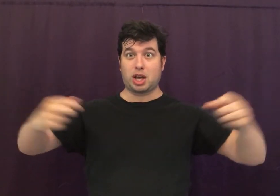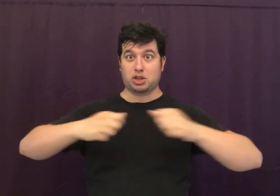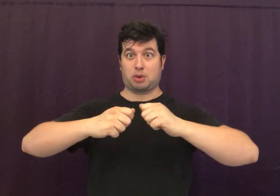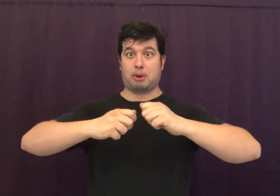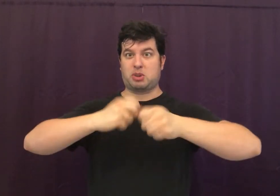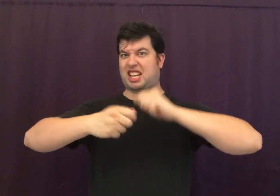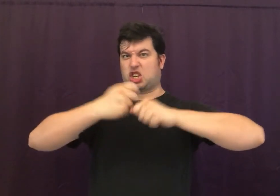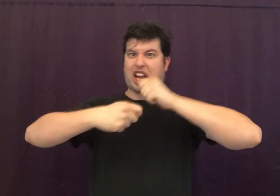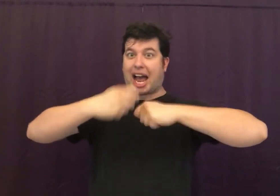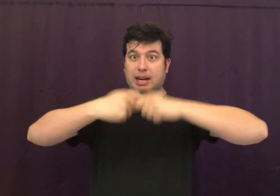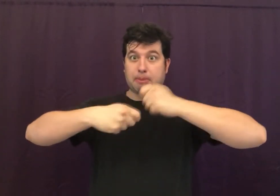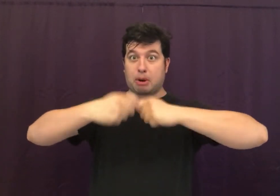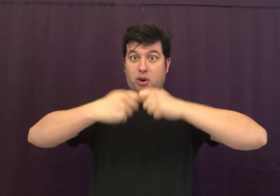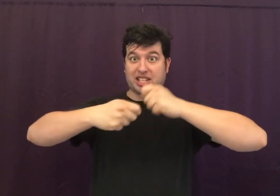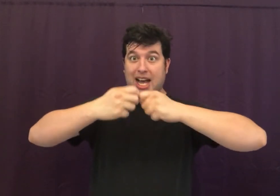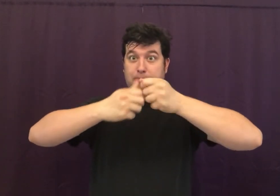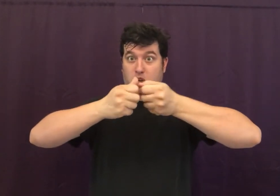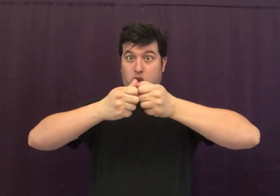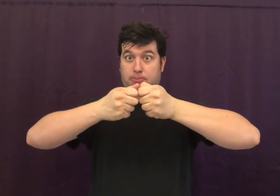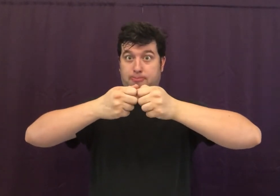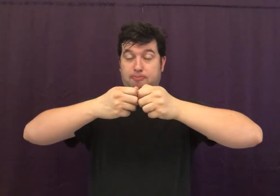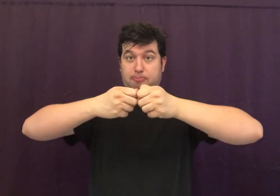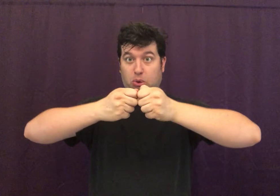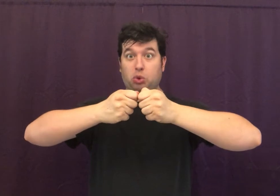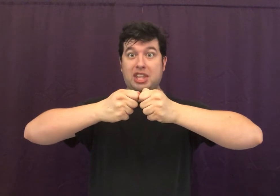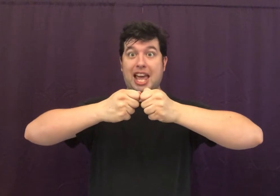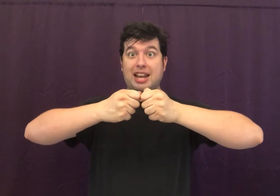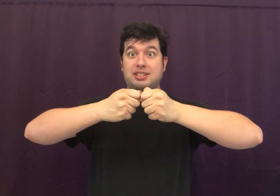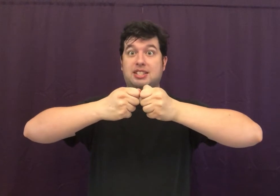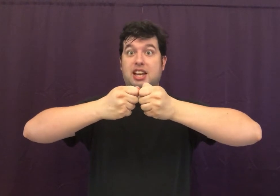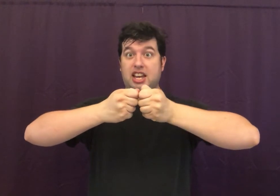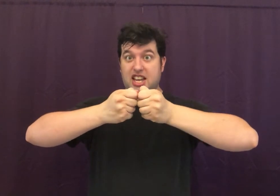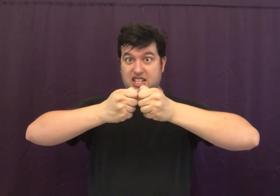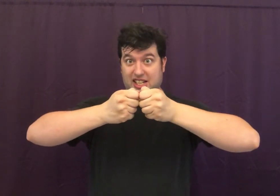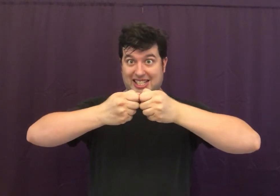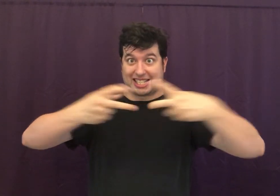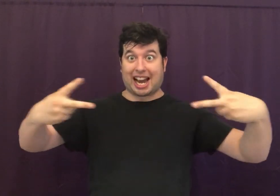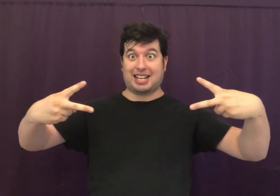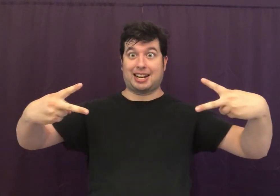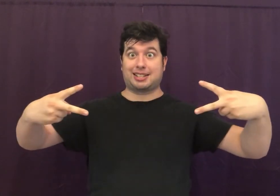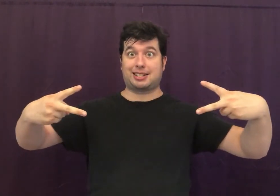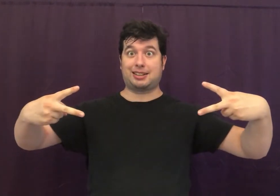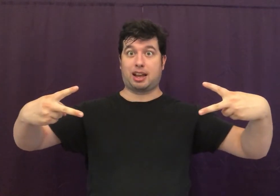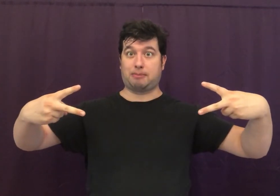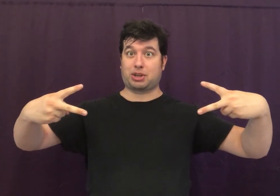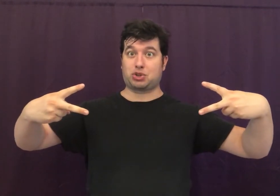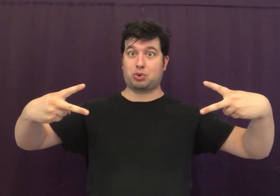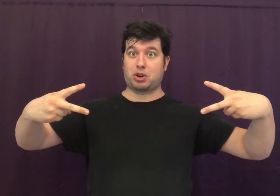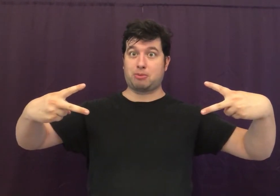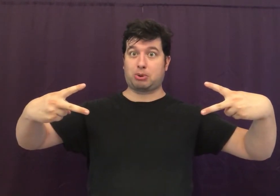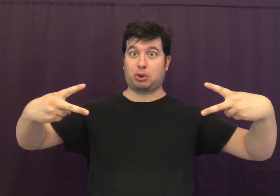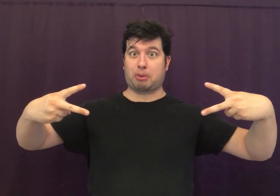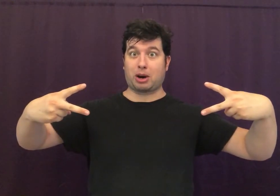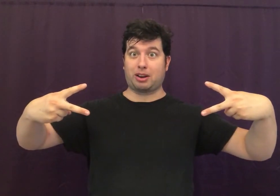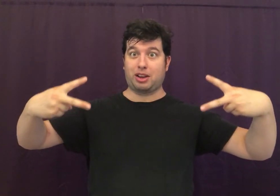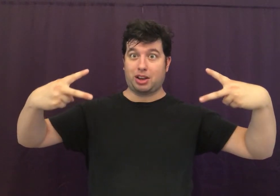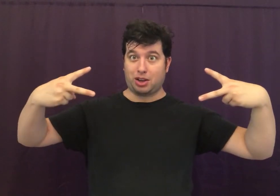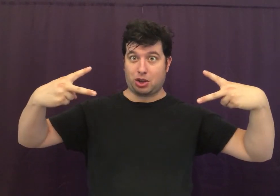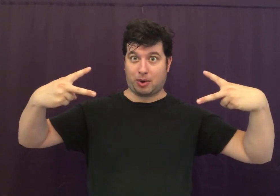So bow, it's like you're tying up a bow on the top and you pull the ends to tighten it. And make sure when you pull apart, you have